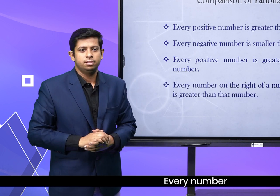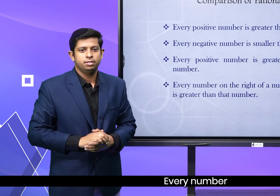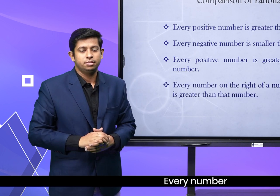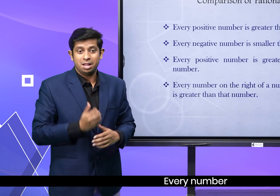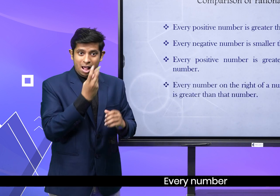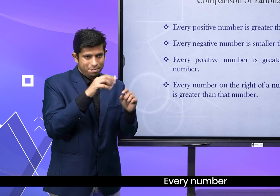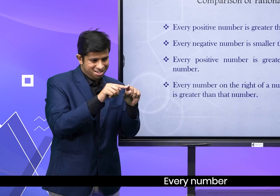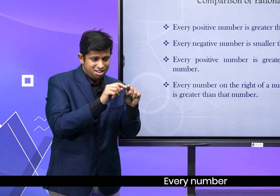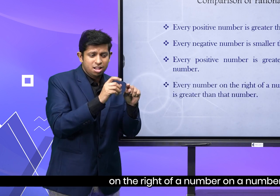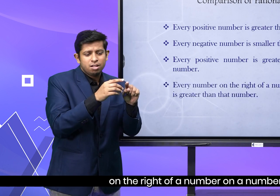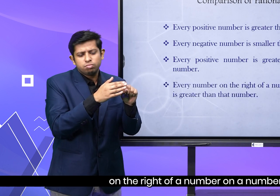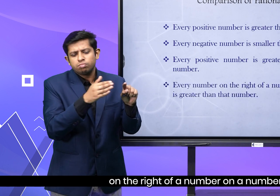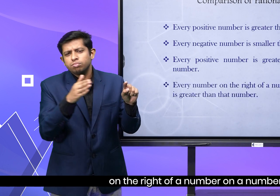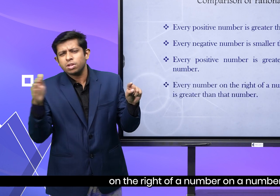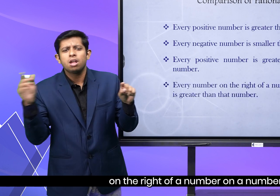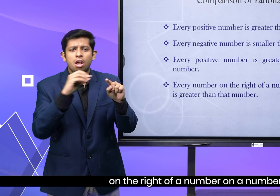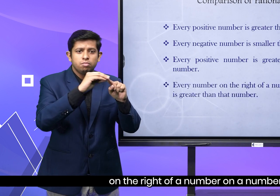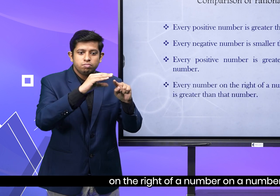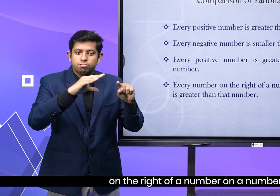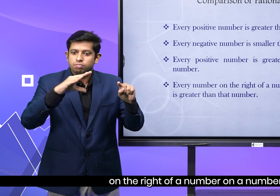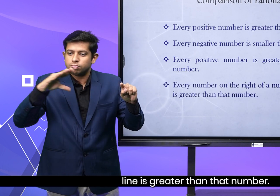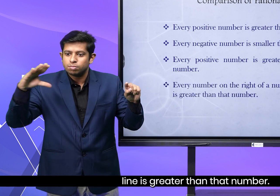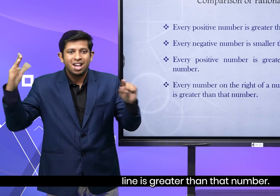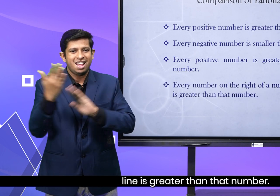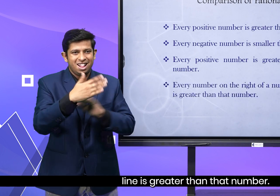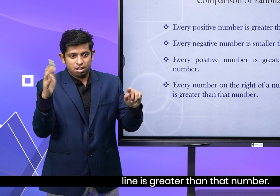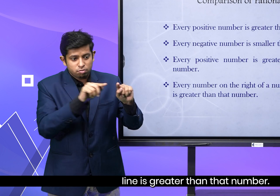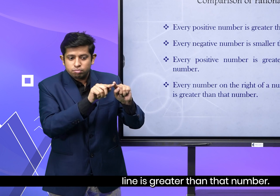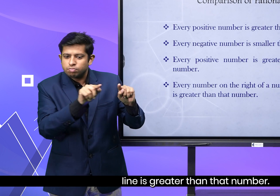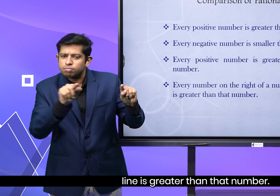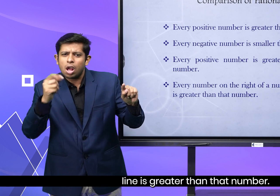Every number on the right of a number on a number line is greater than that number.